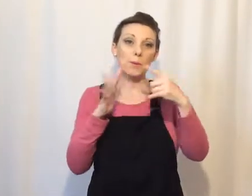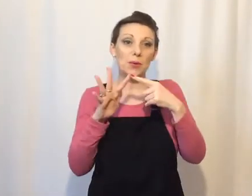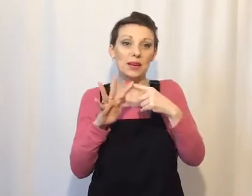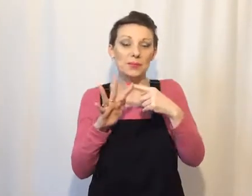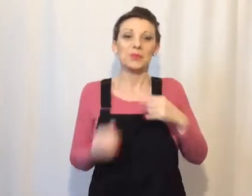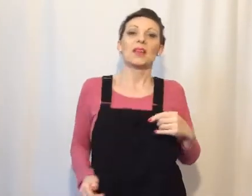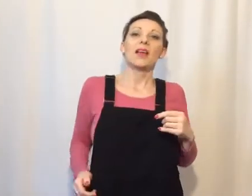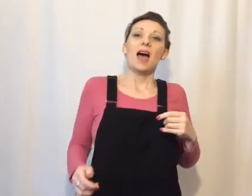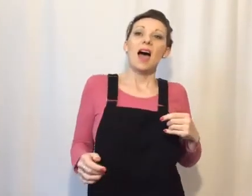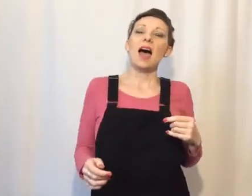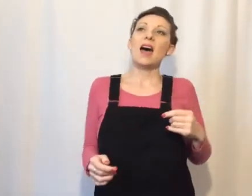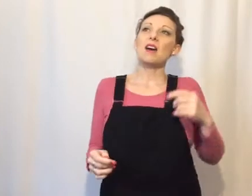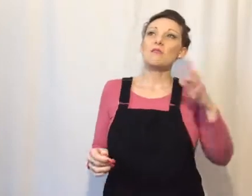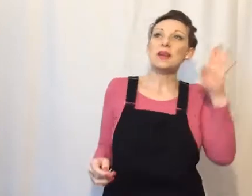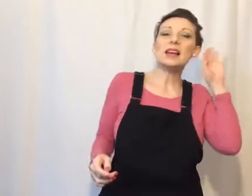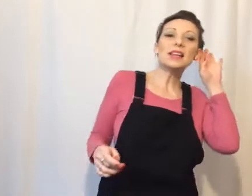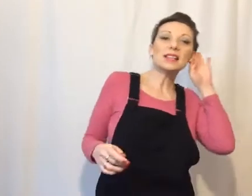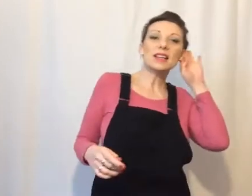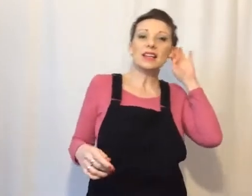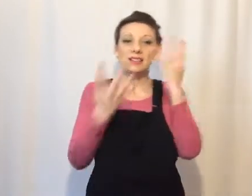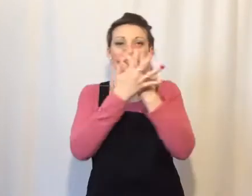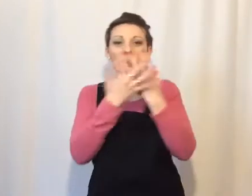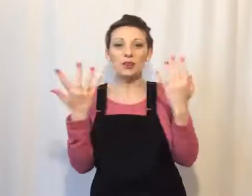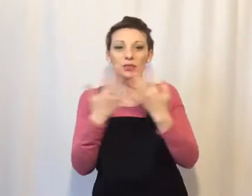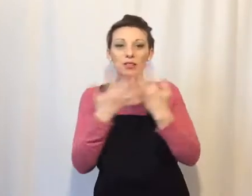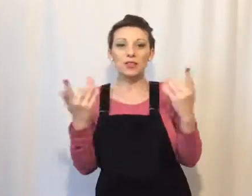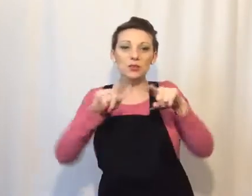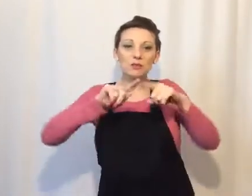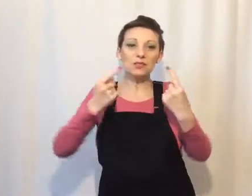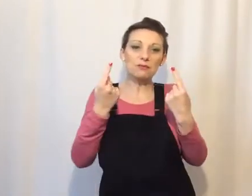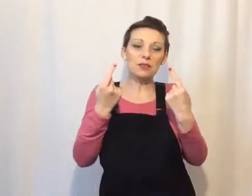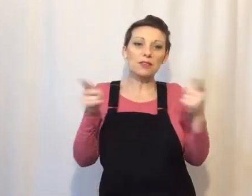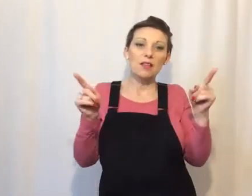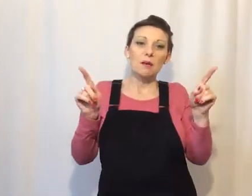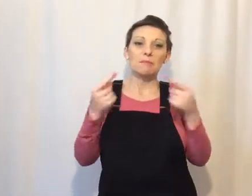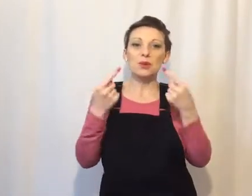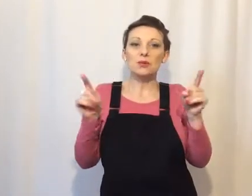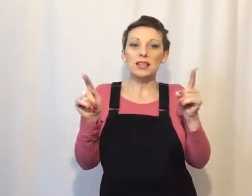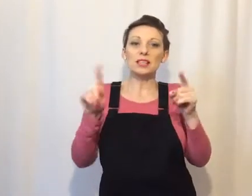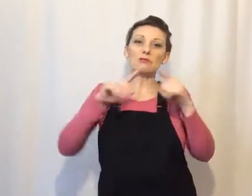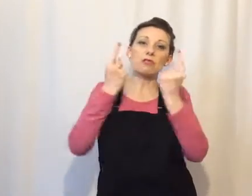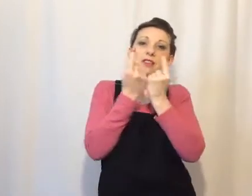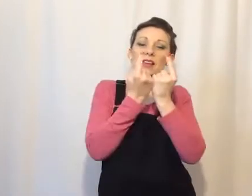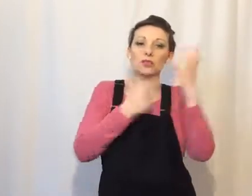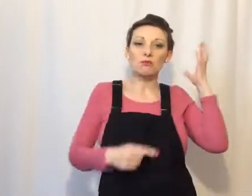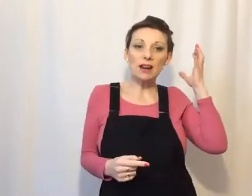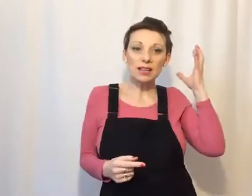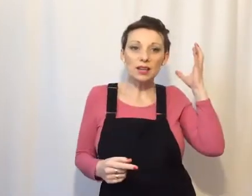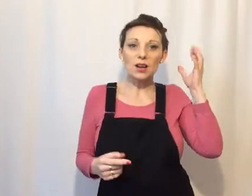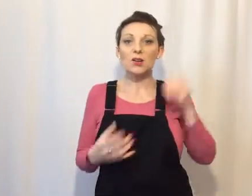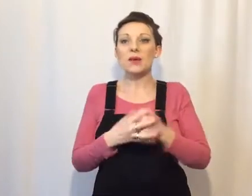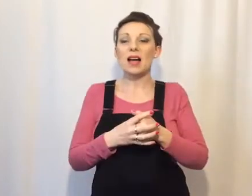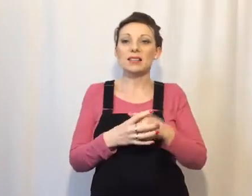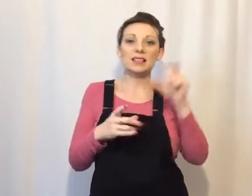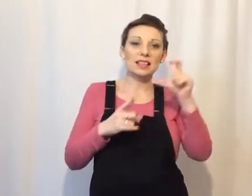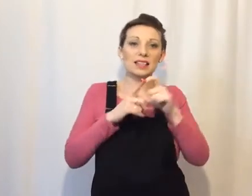Bowie, and I've been listening to lots and lots of different music, different things on the radio and